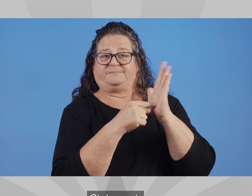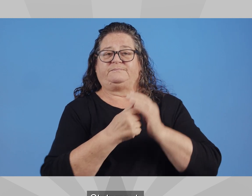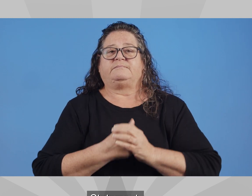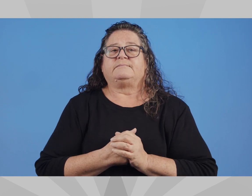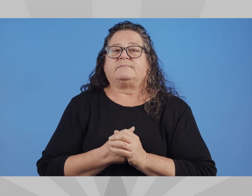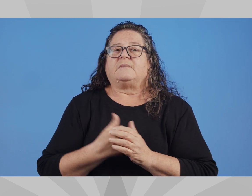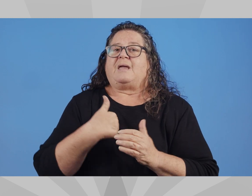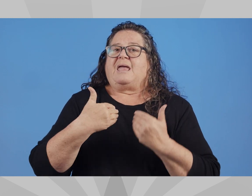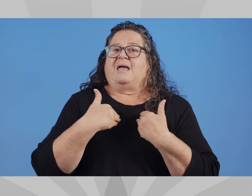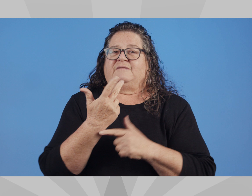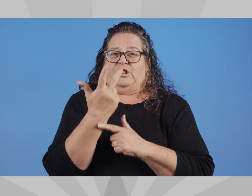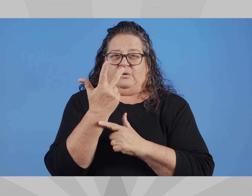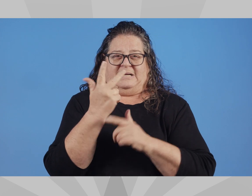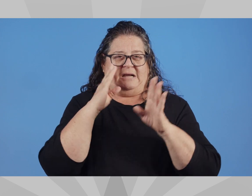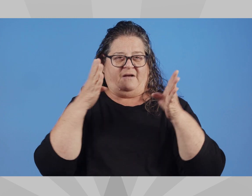Statement.